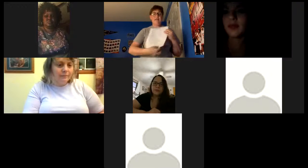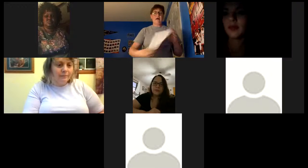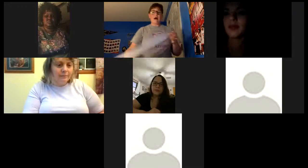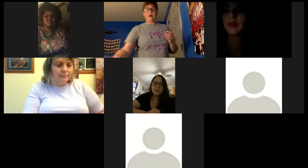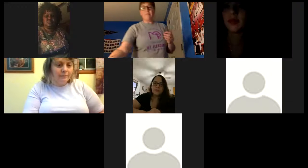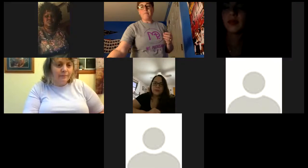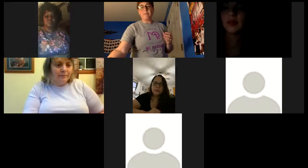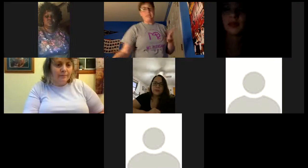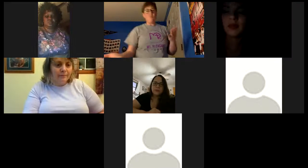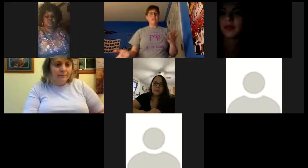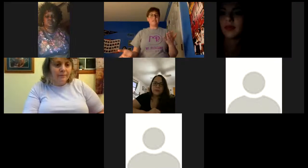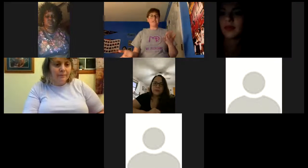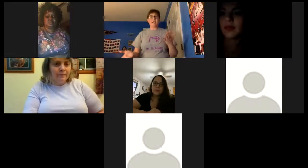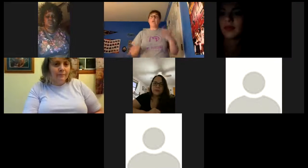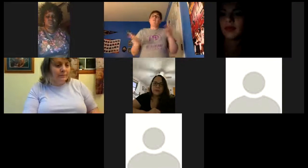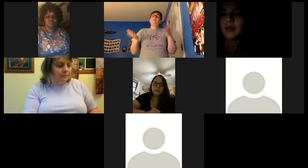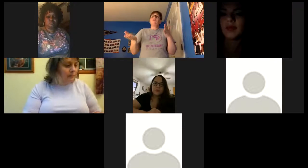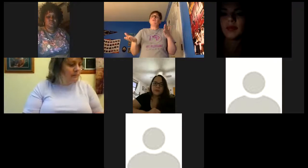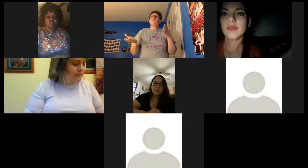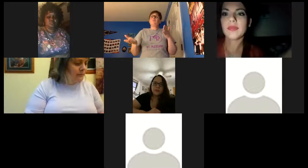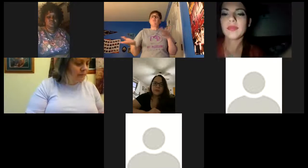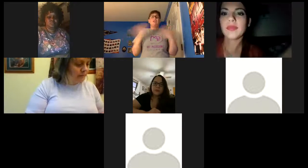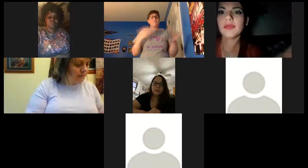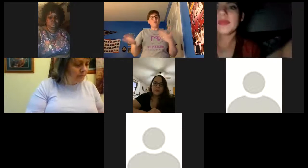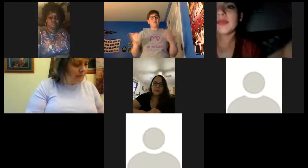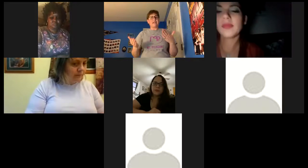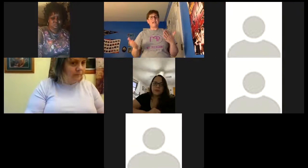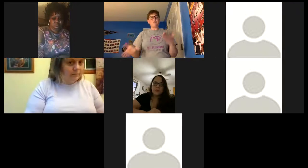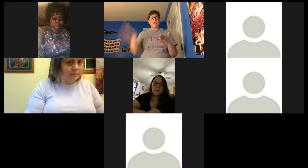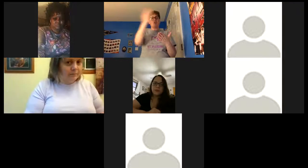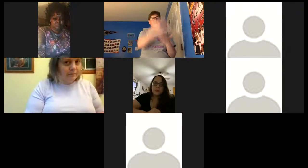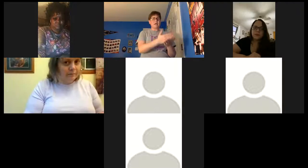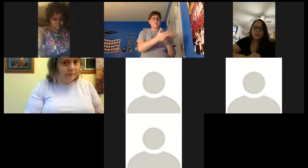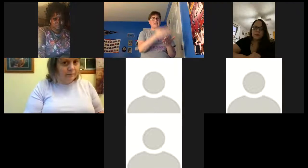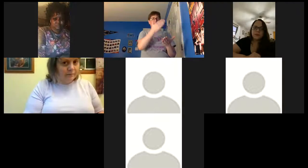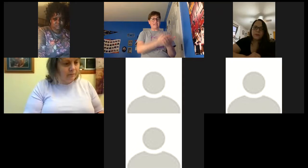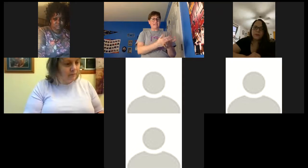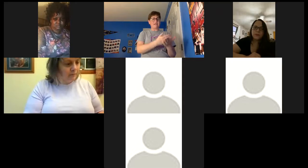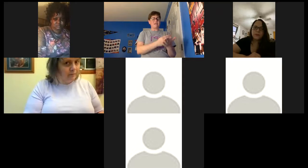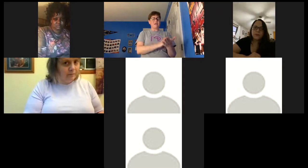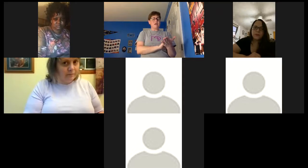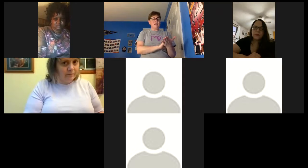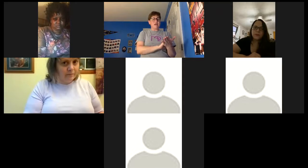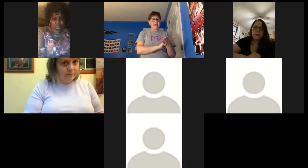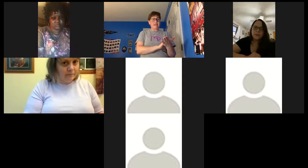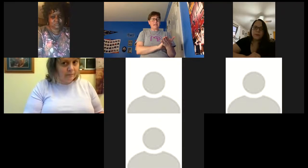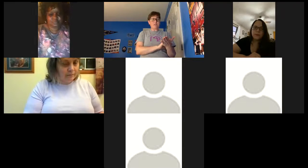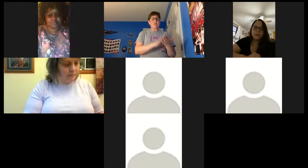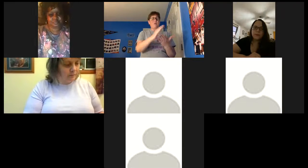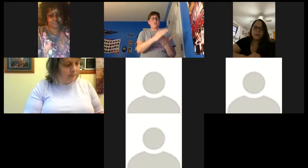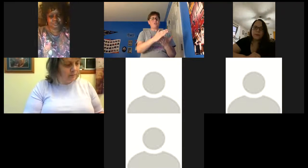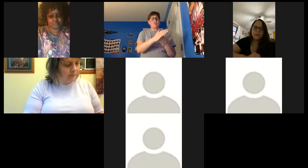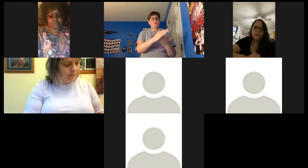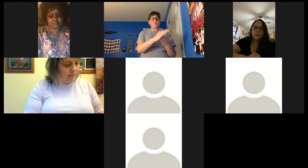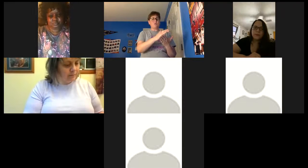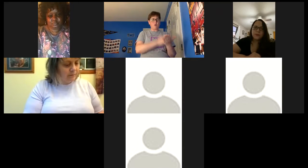practice. But then we could do both, I guess. We could do some like the beginning of the class next week.